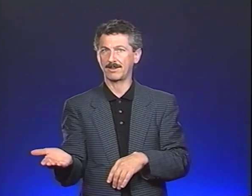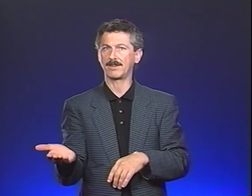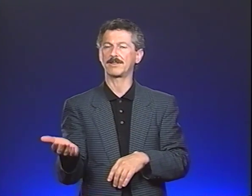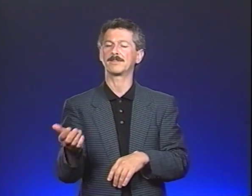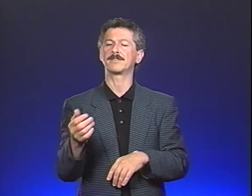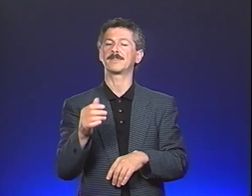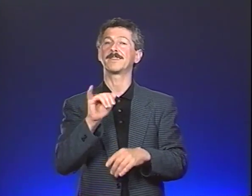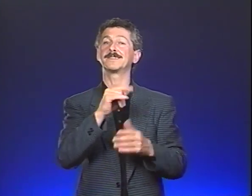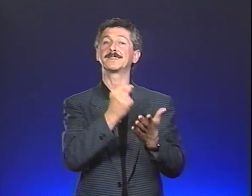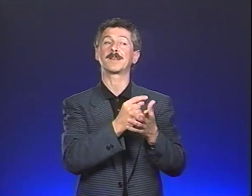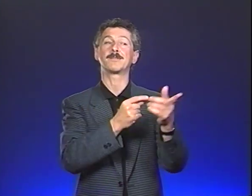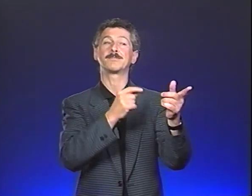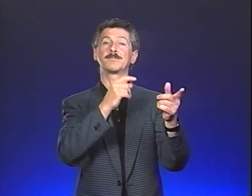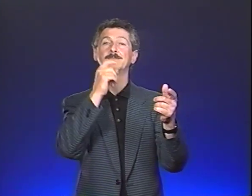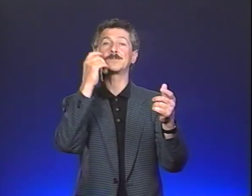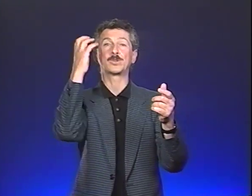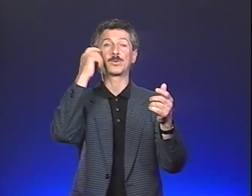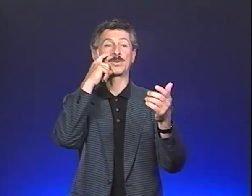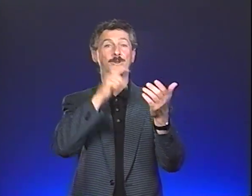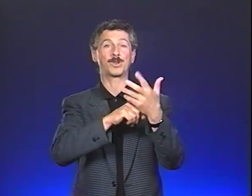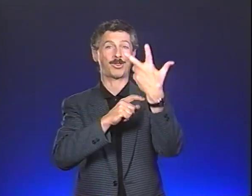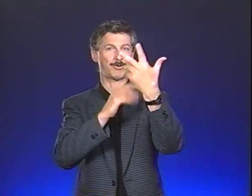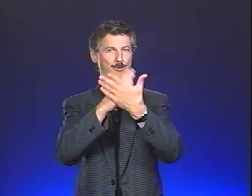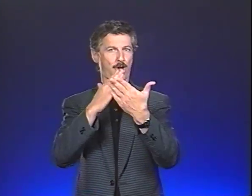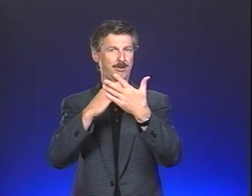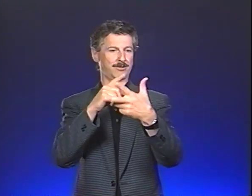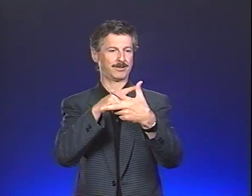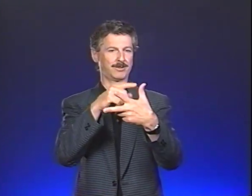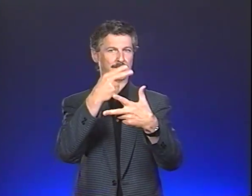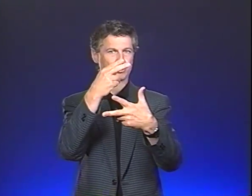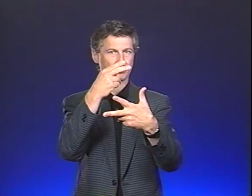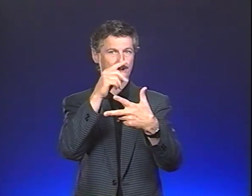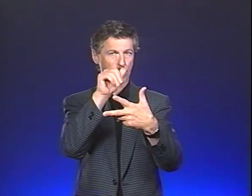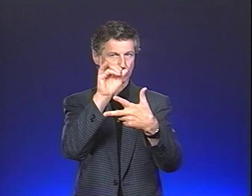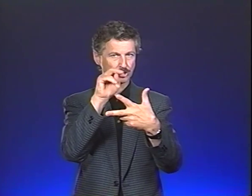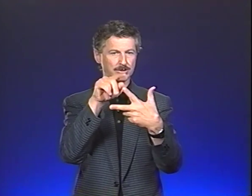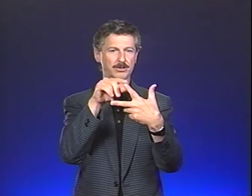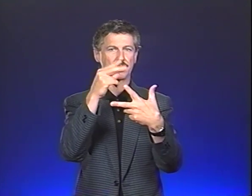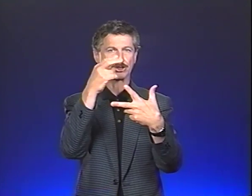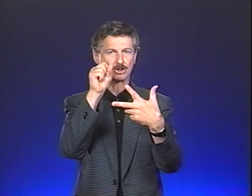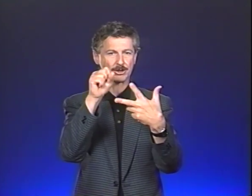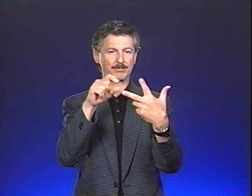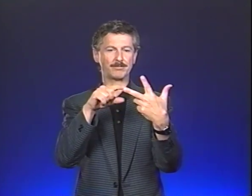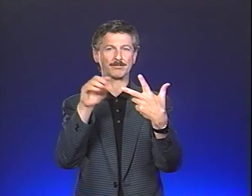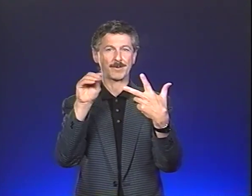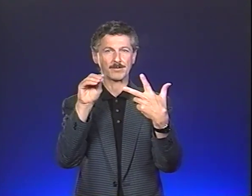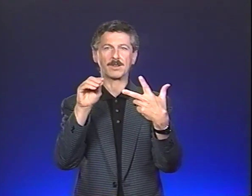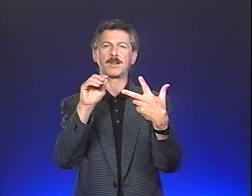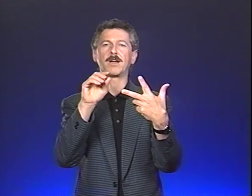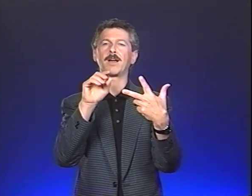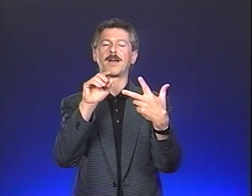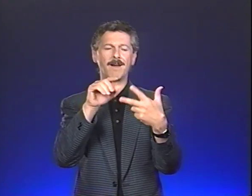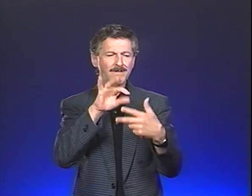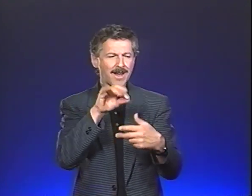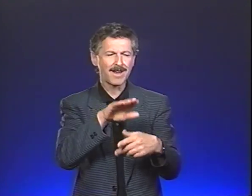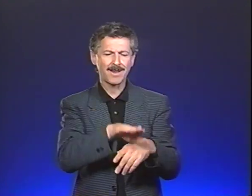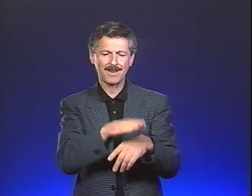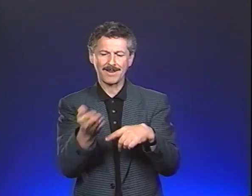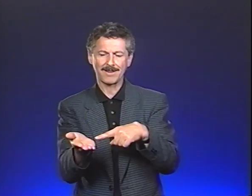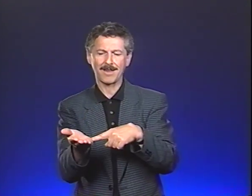However, his system could not account for the difference between the one-handed sign die and children. He had only identified three